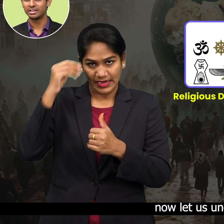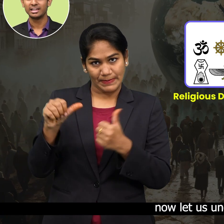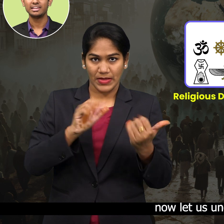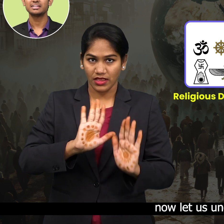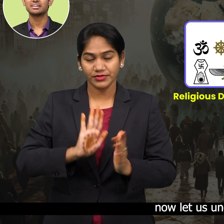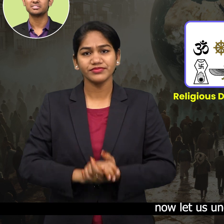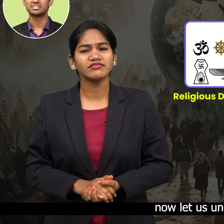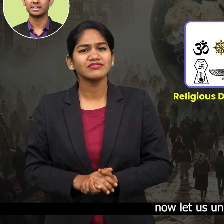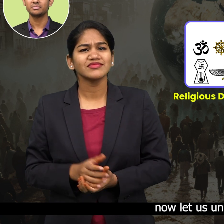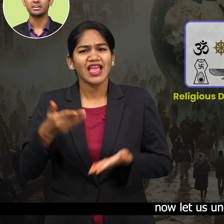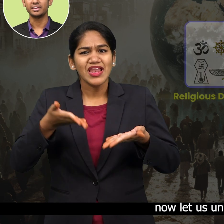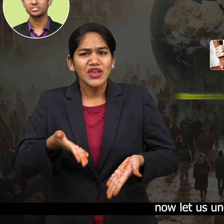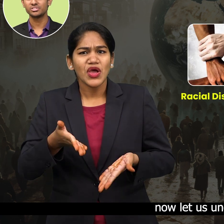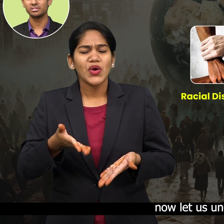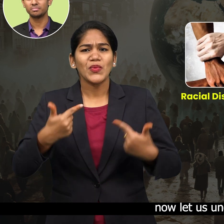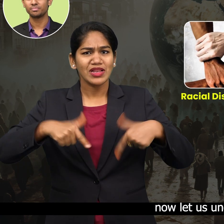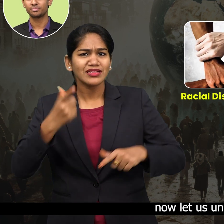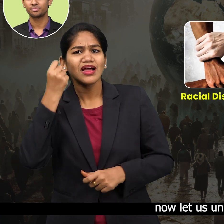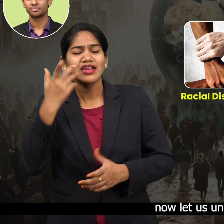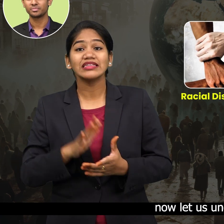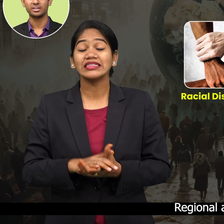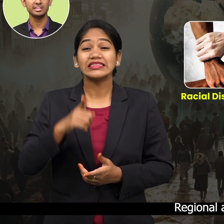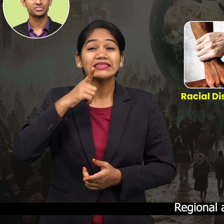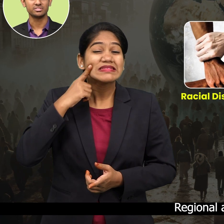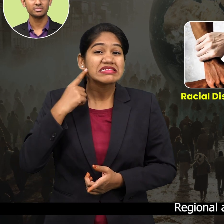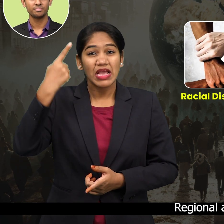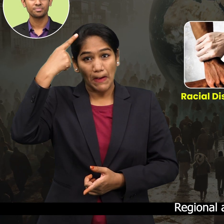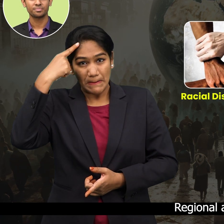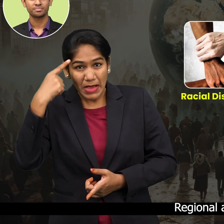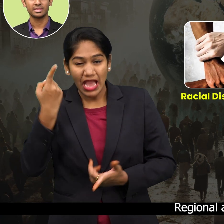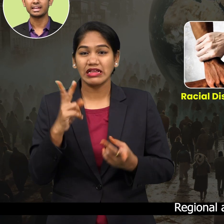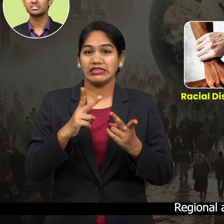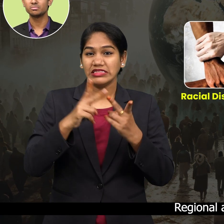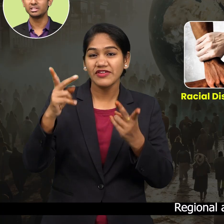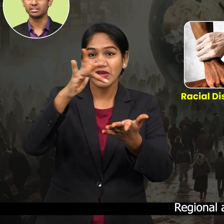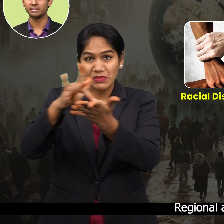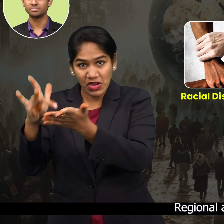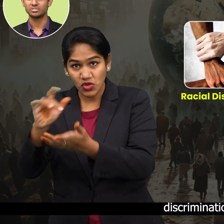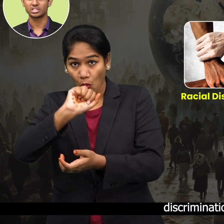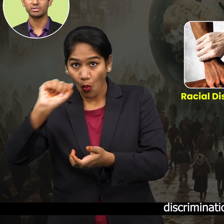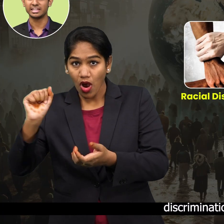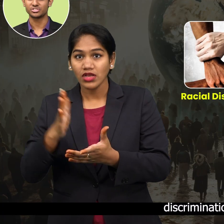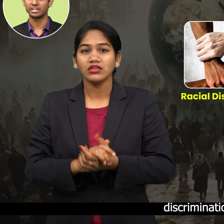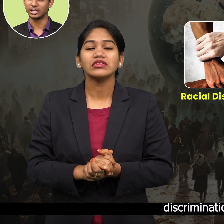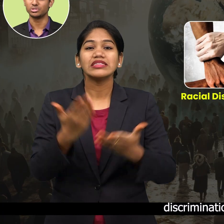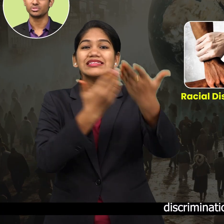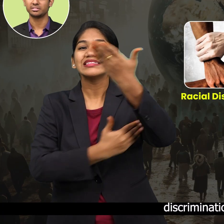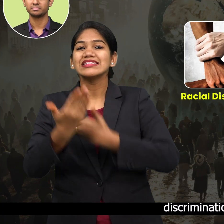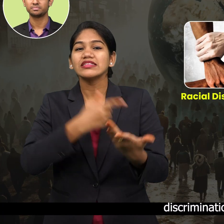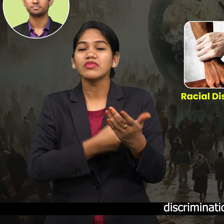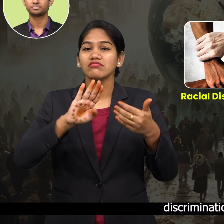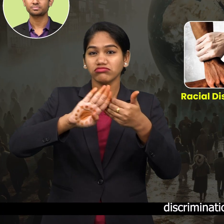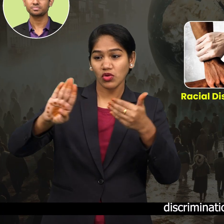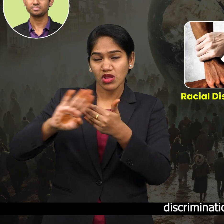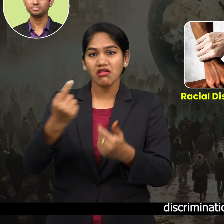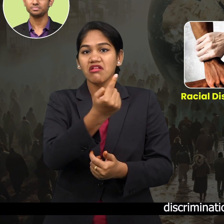Now, let us understand racial, regional, and disability discrimination individually.